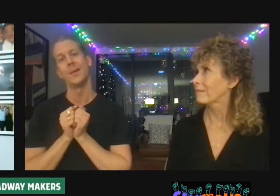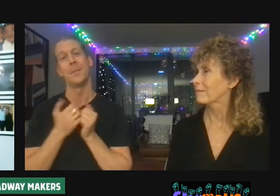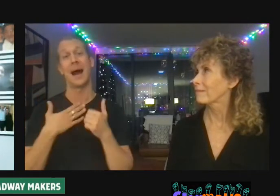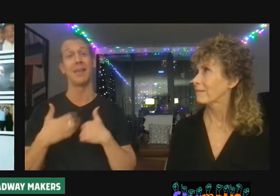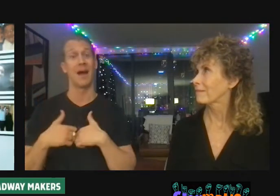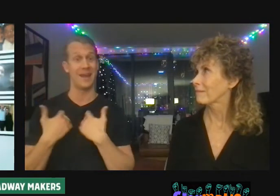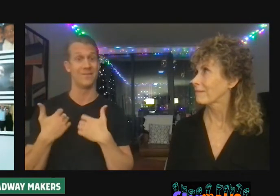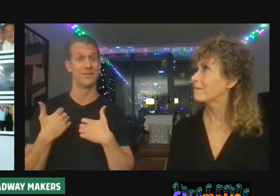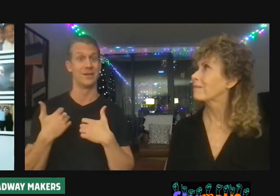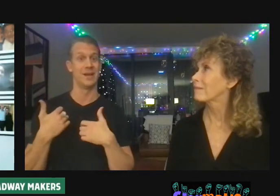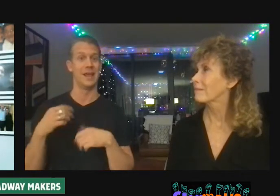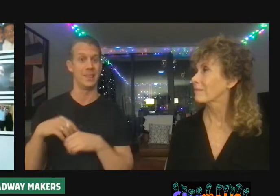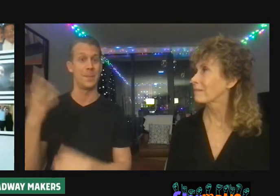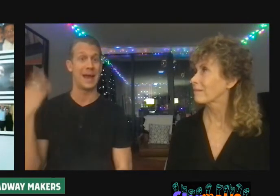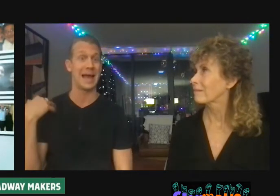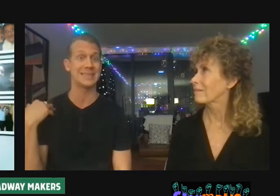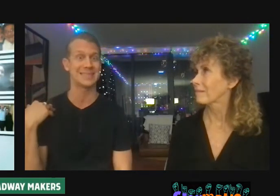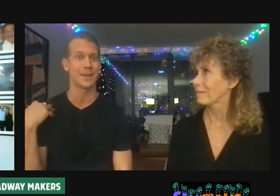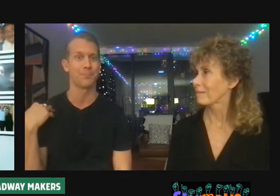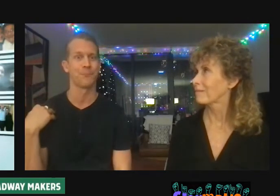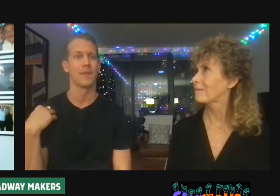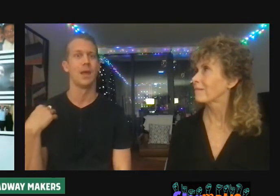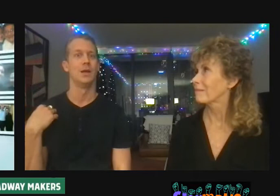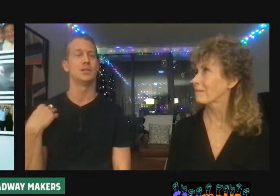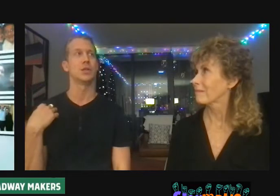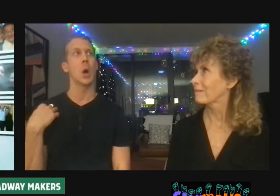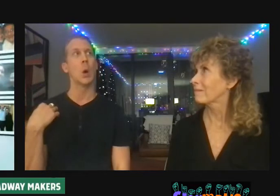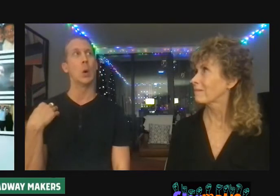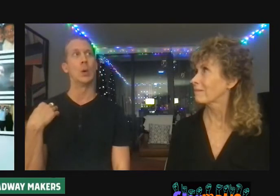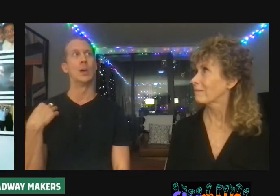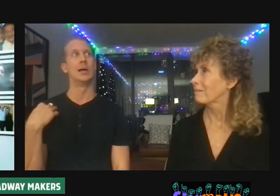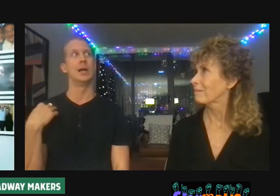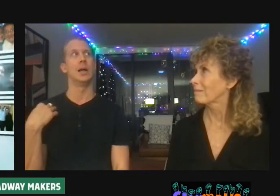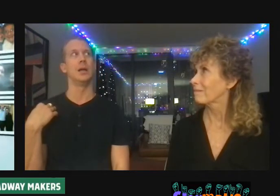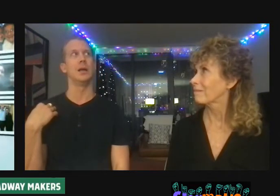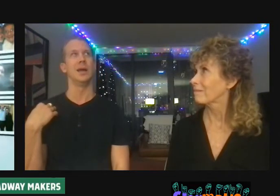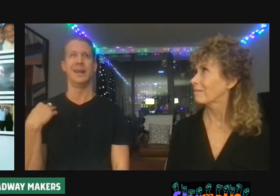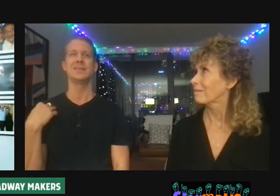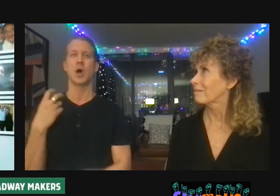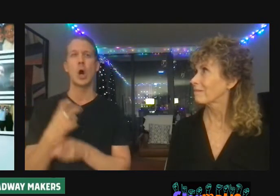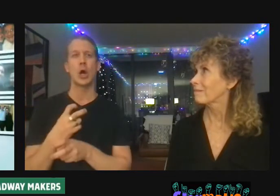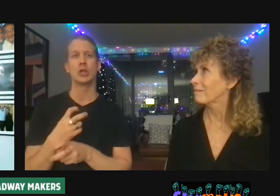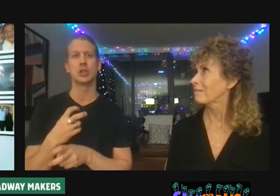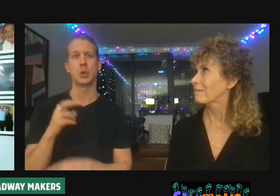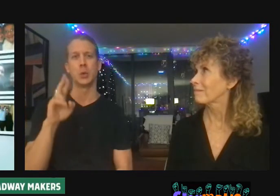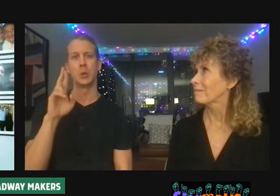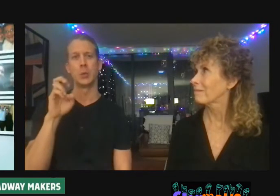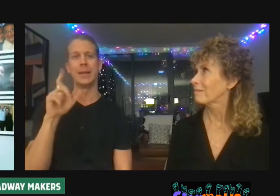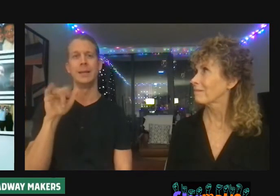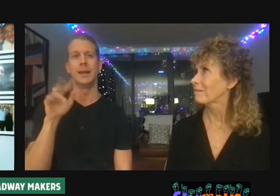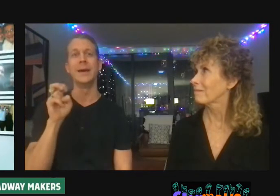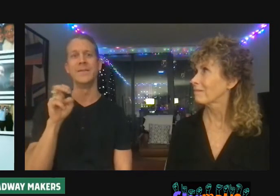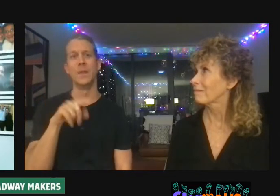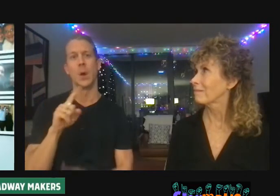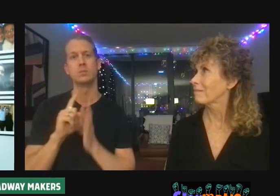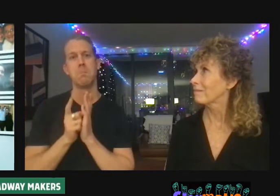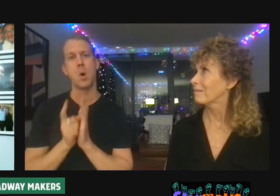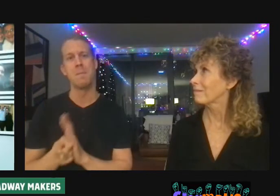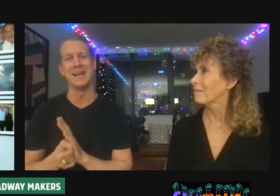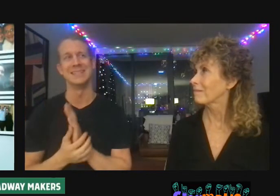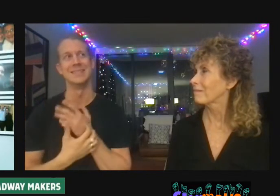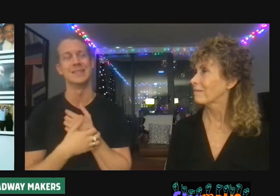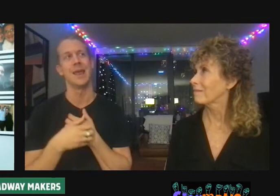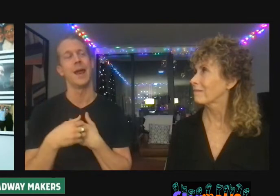with my life in the past. So it is hard to relive